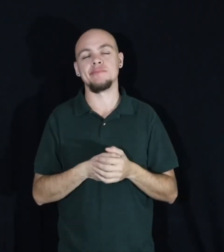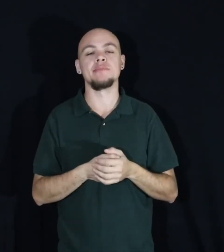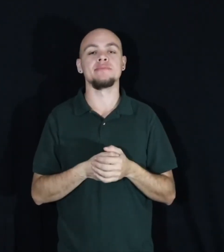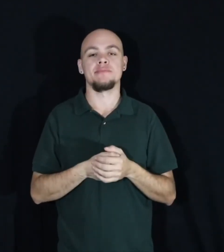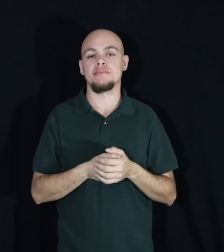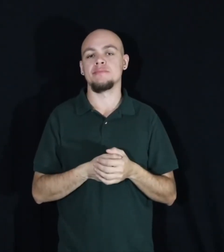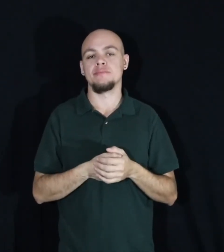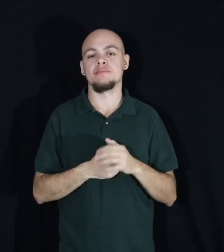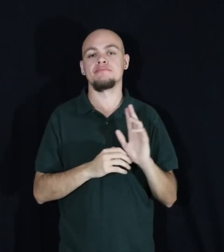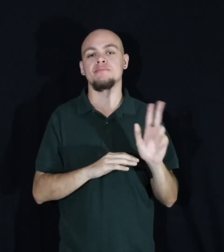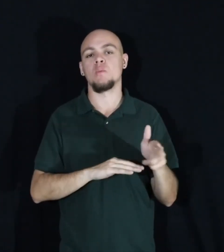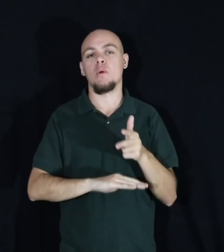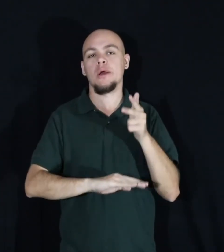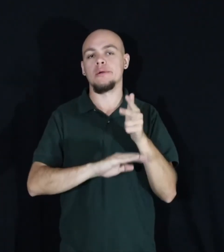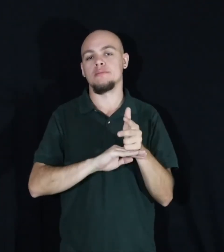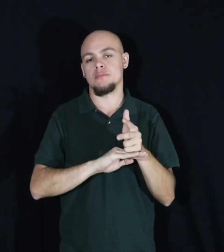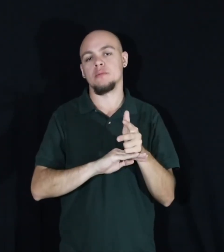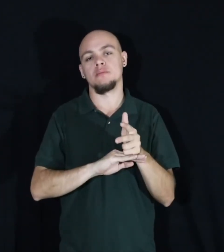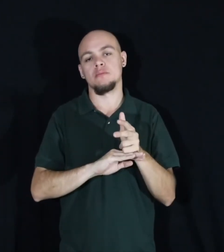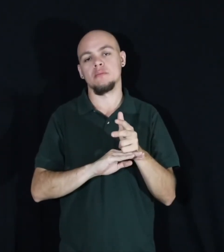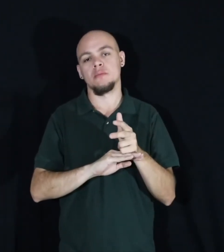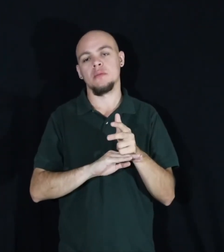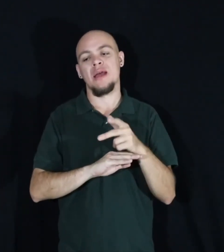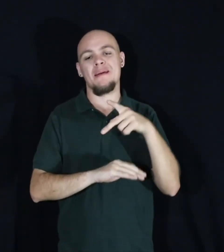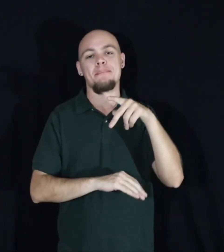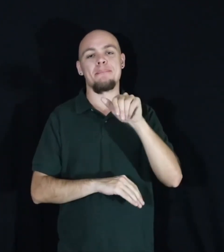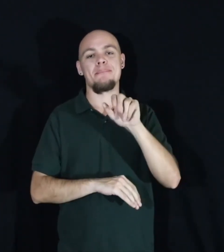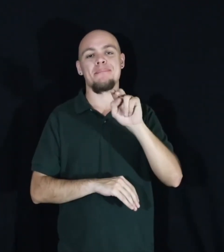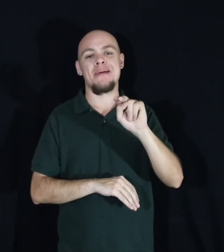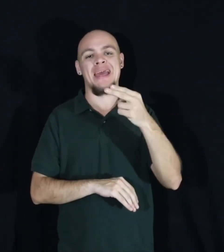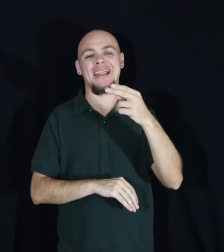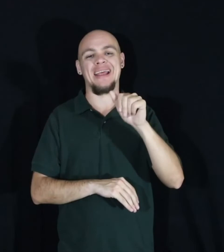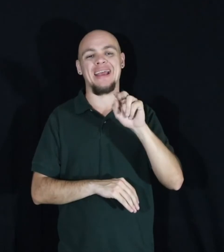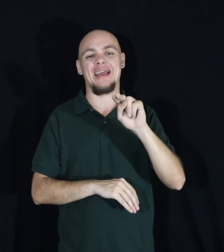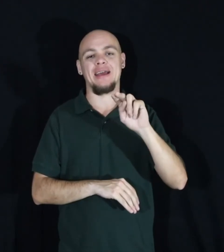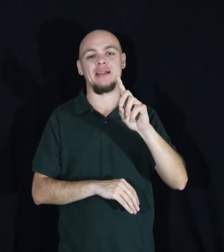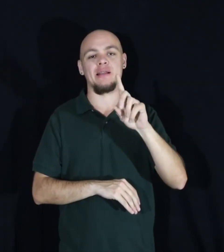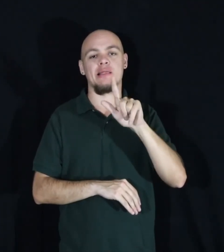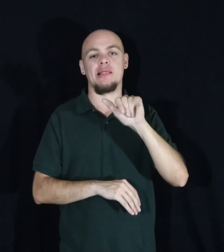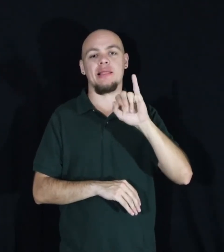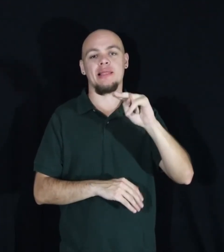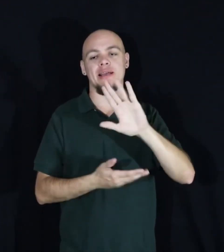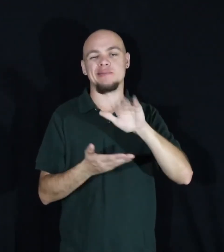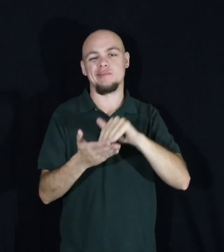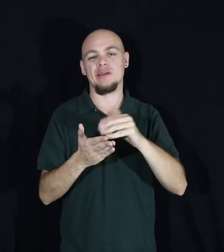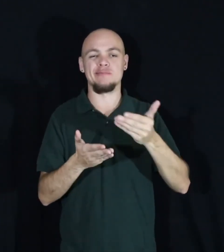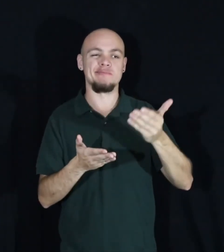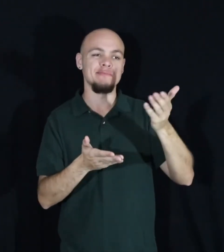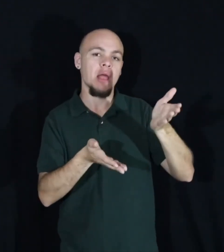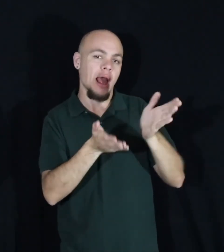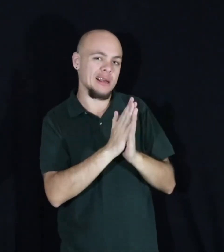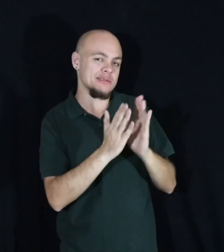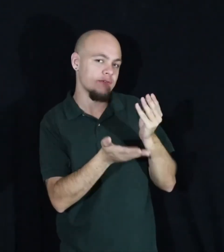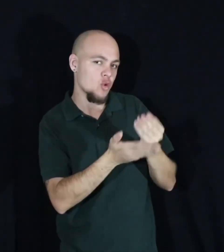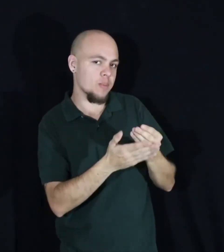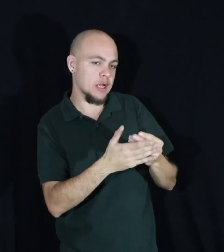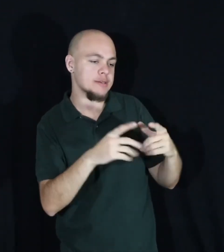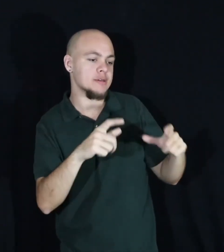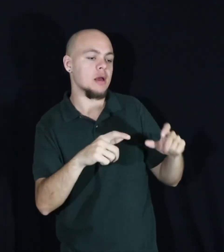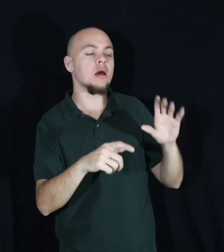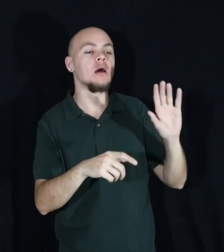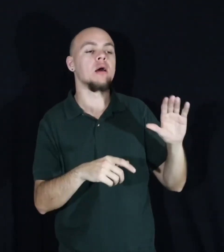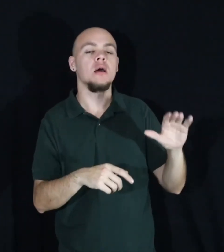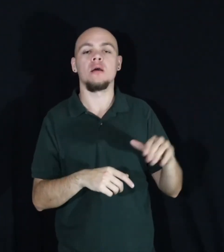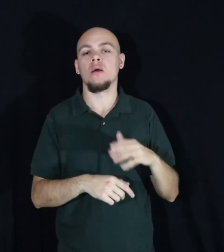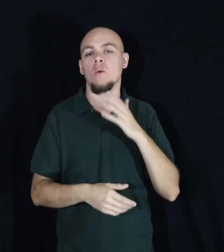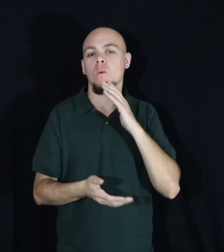at a particularly popular panhandling spot in town. You know, the gentleman approaches the vehicle. My wife